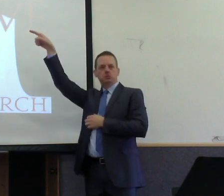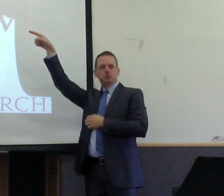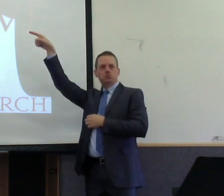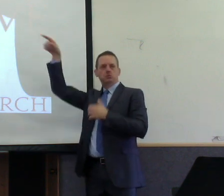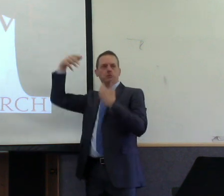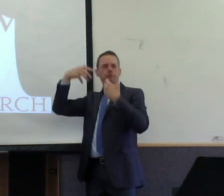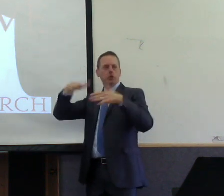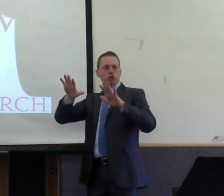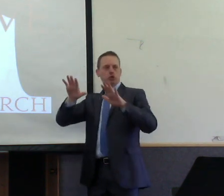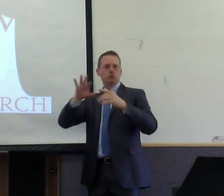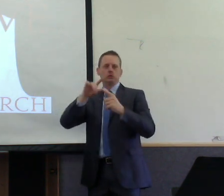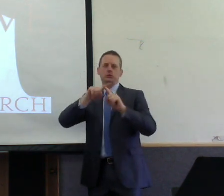And they also got married in